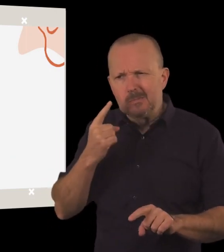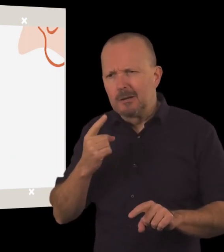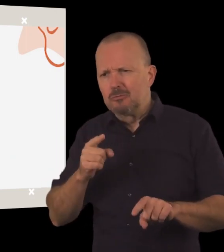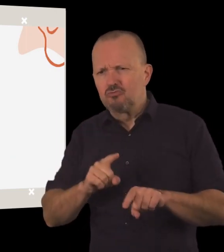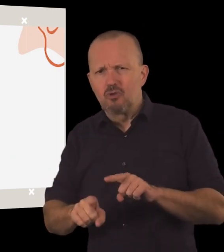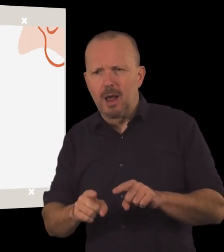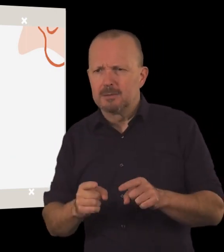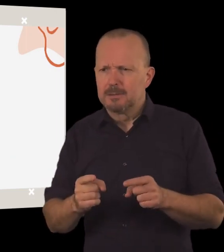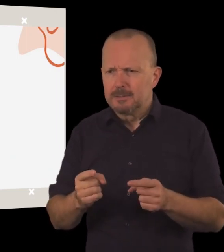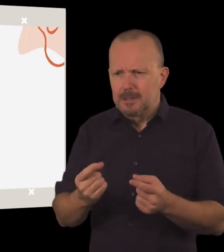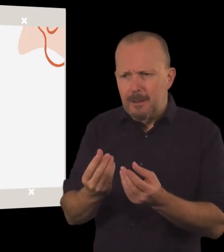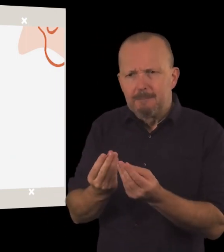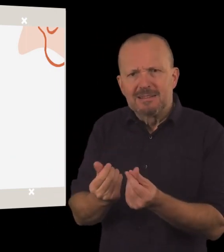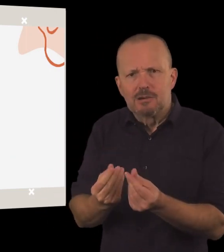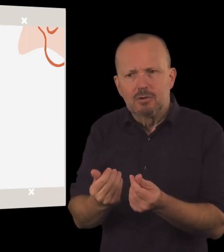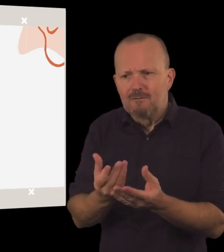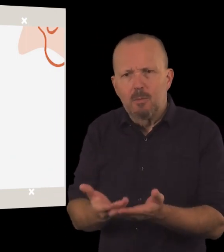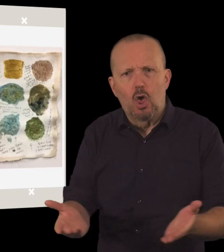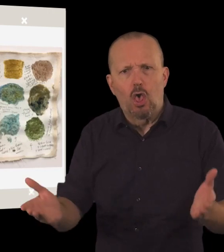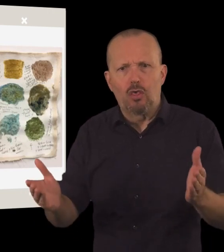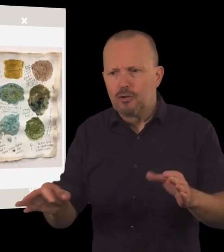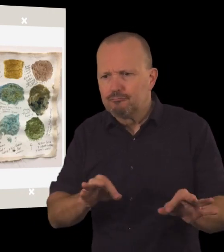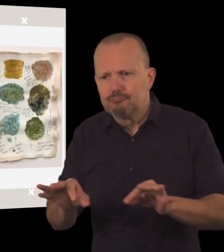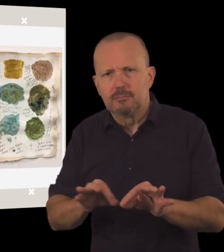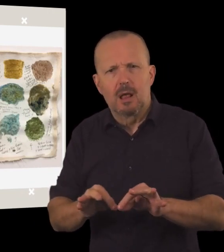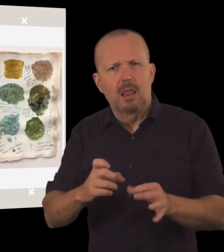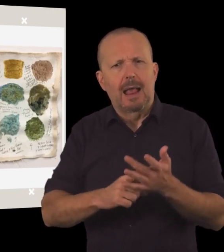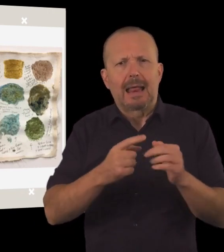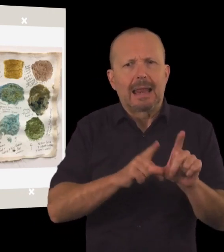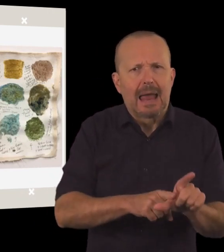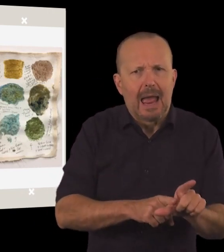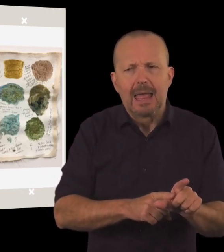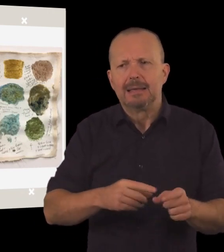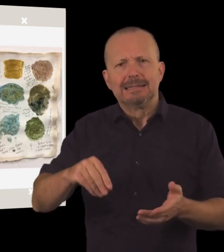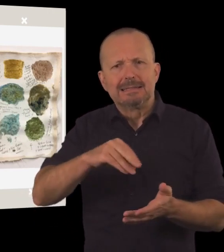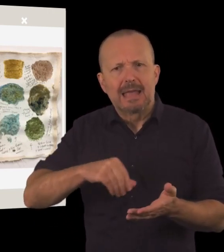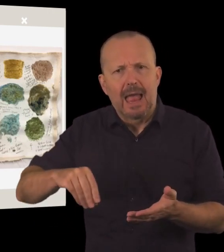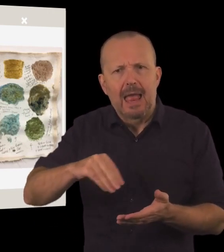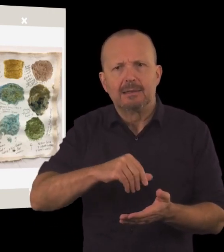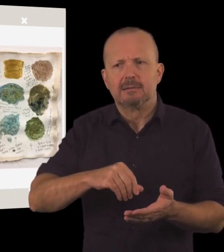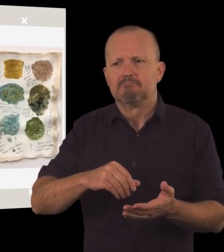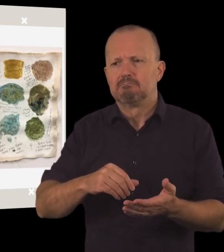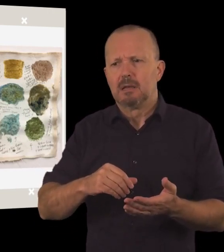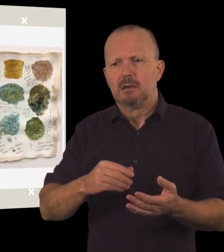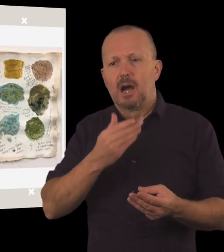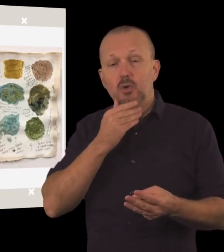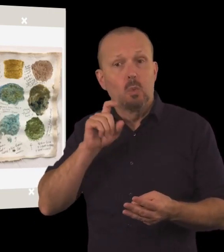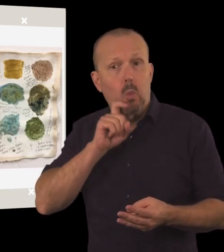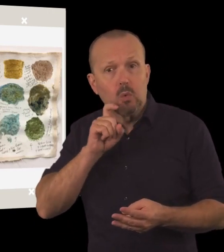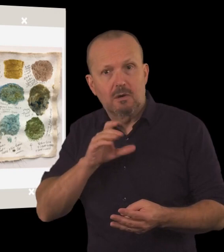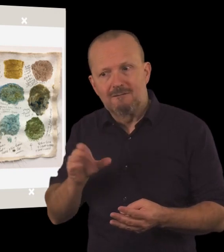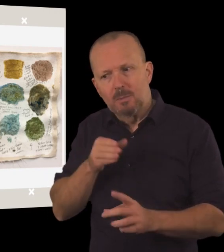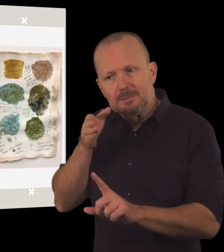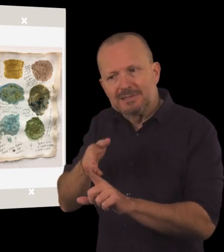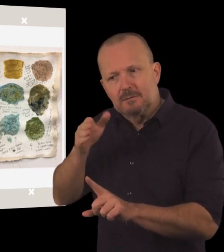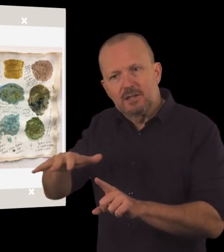started exploring materiality from the earth, like using clay, sand. I